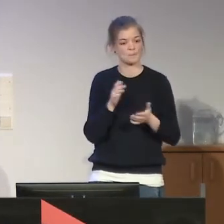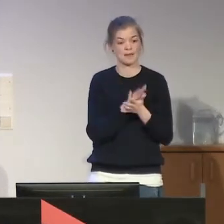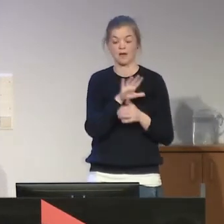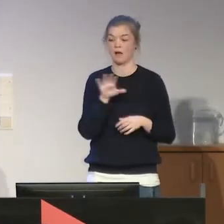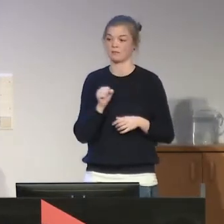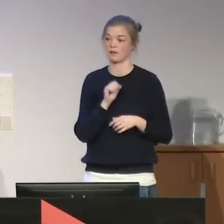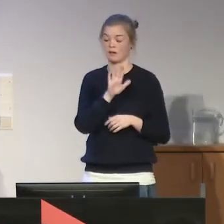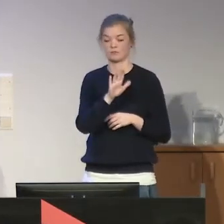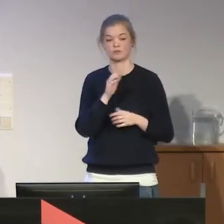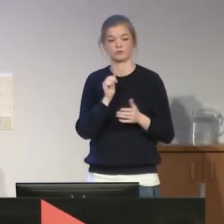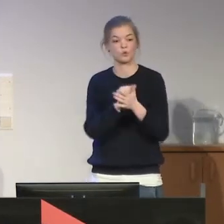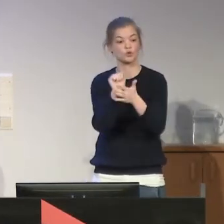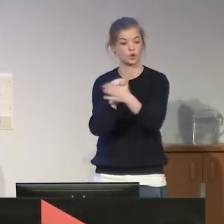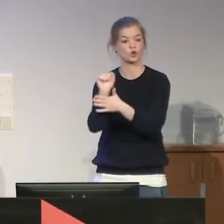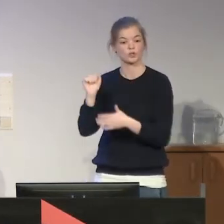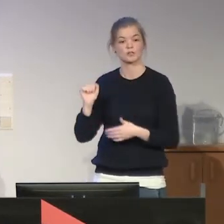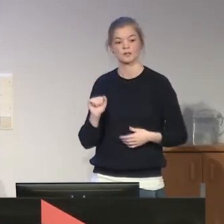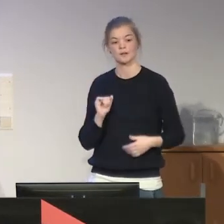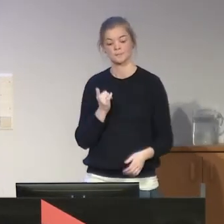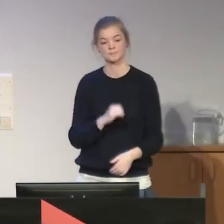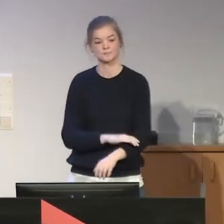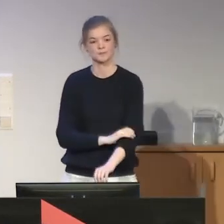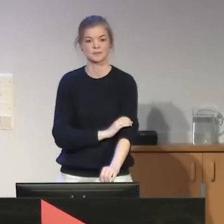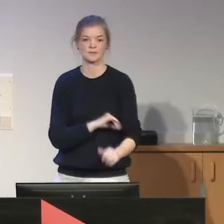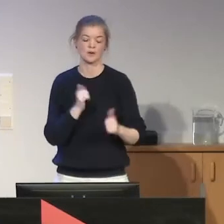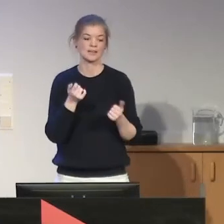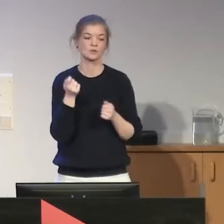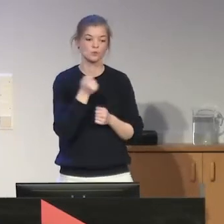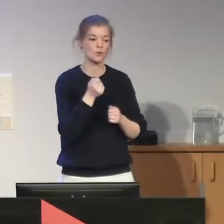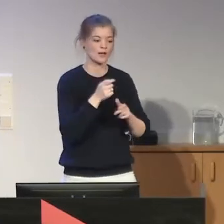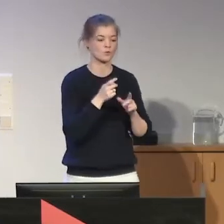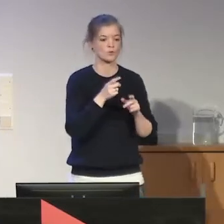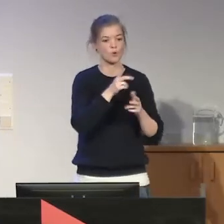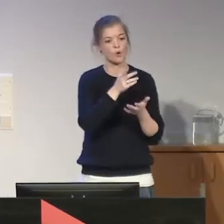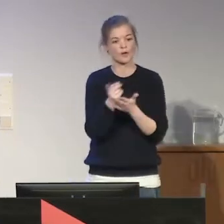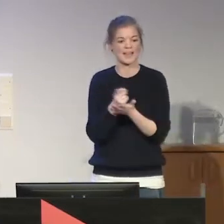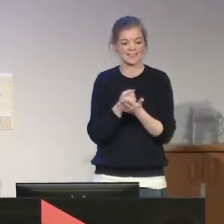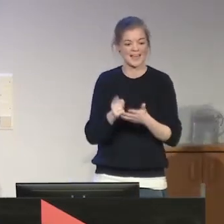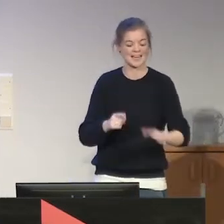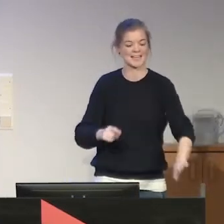I really should try to kind of follow everything he was saying,